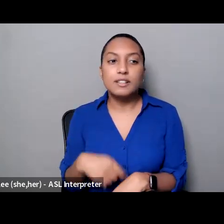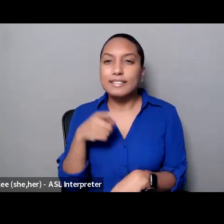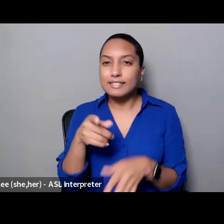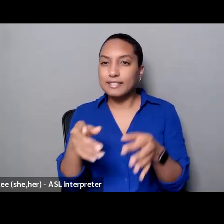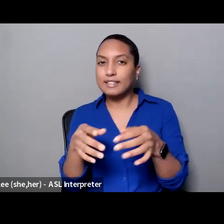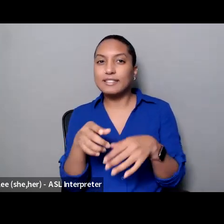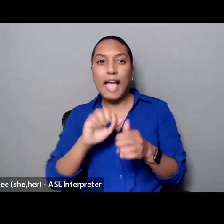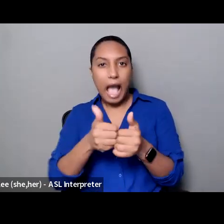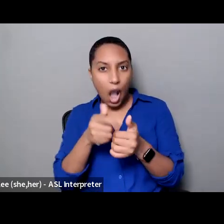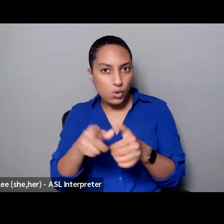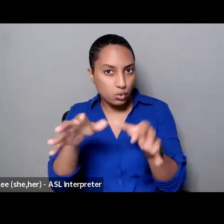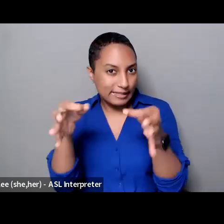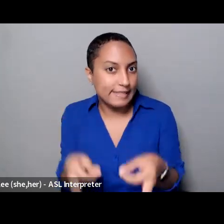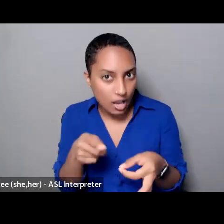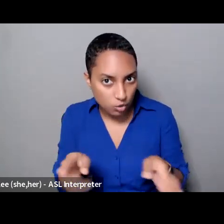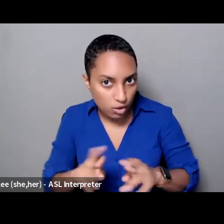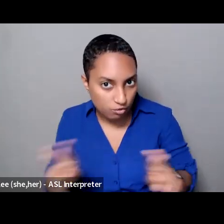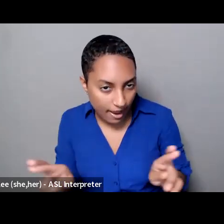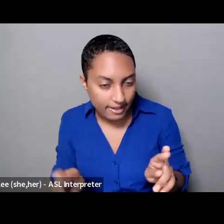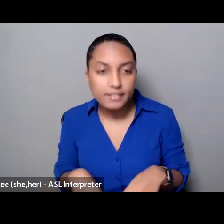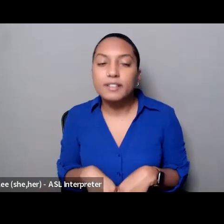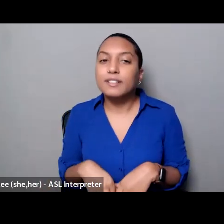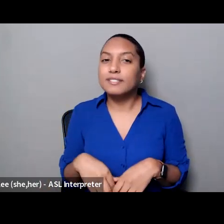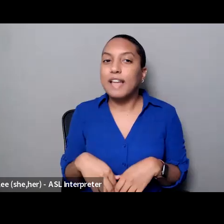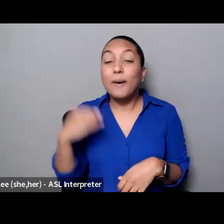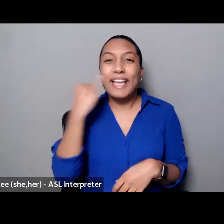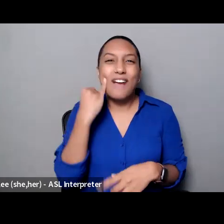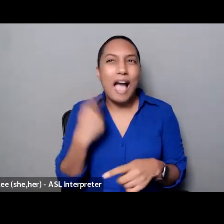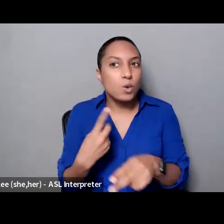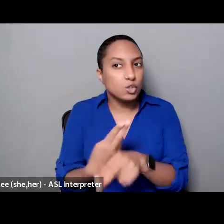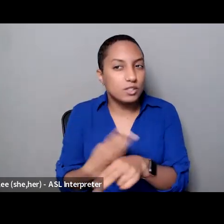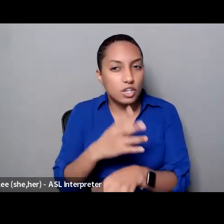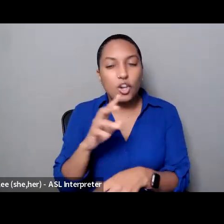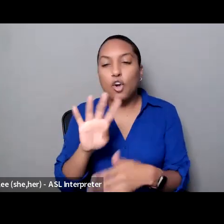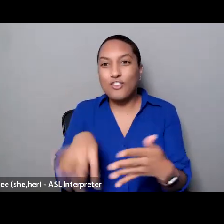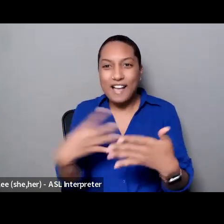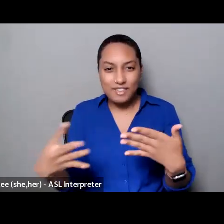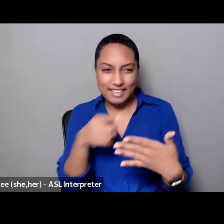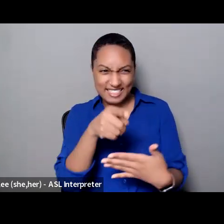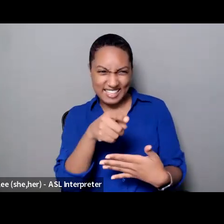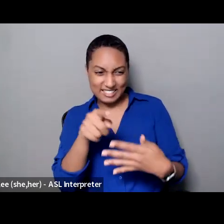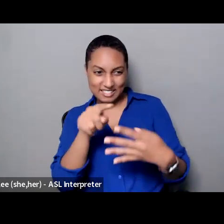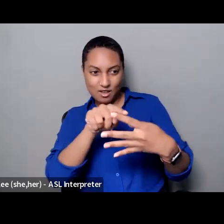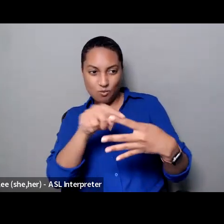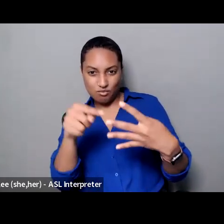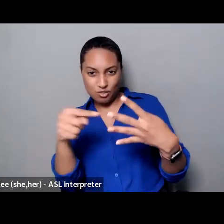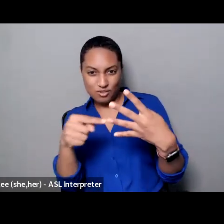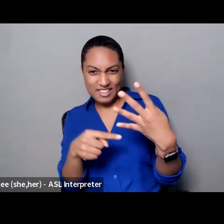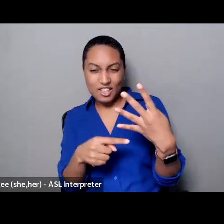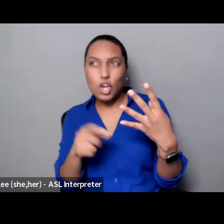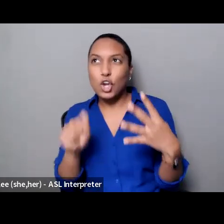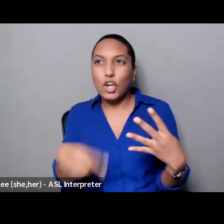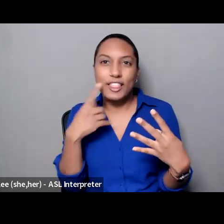in a circle as opposed to the bullet points, because it is a continual effort, and that it's